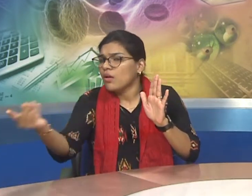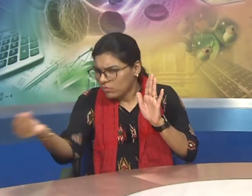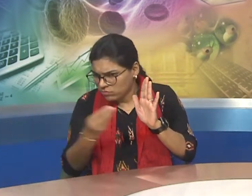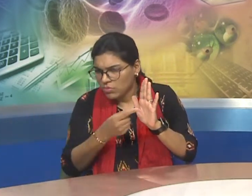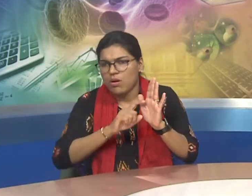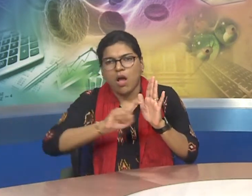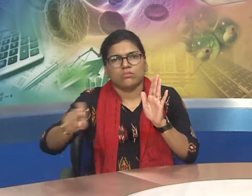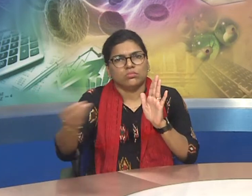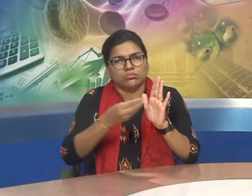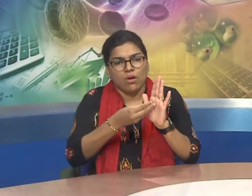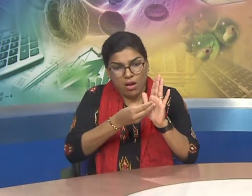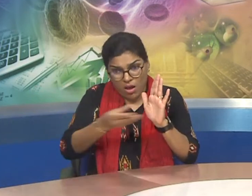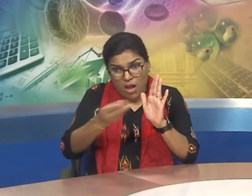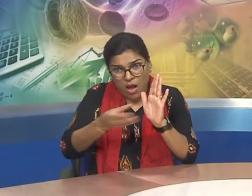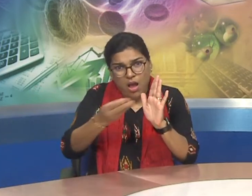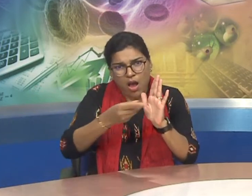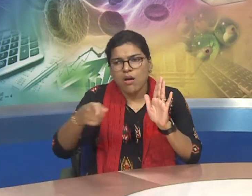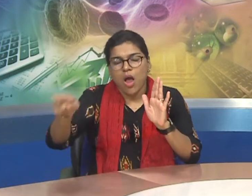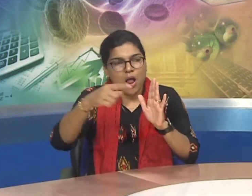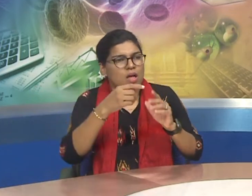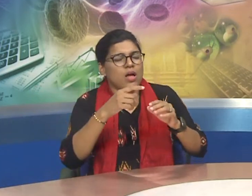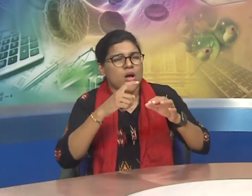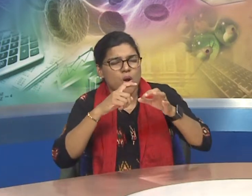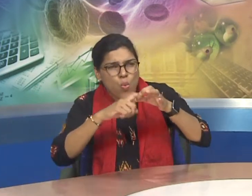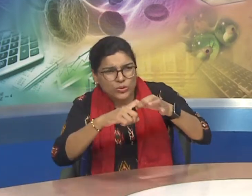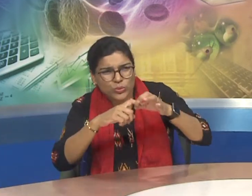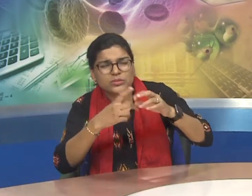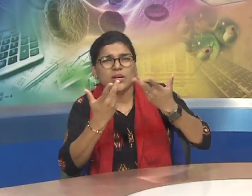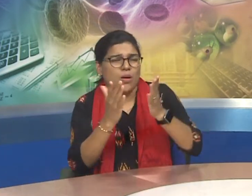The need was felt for the library automation.